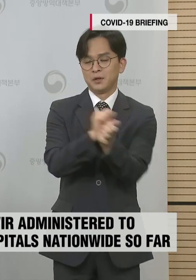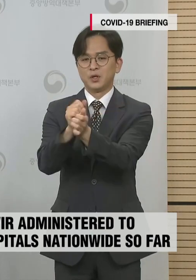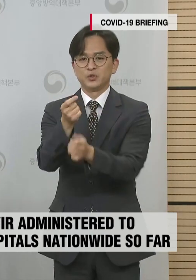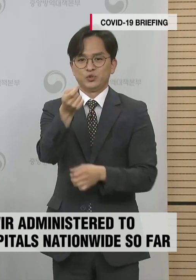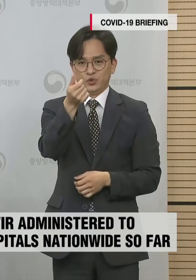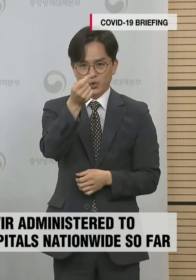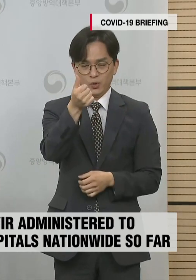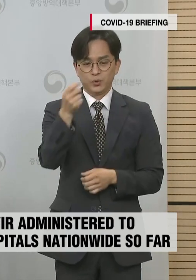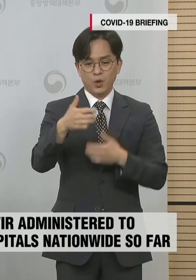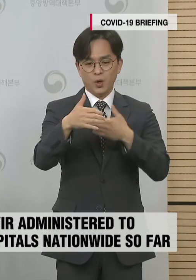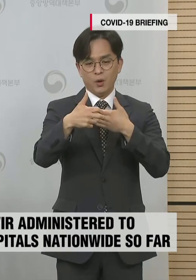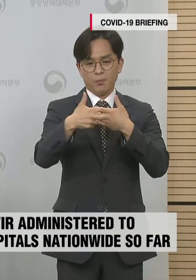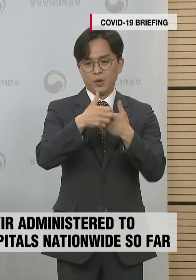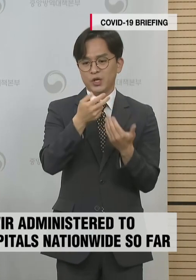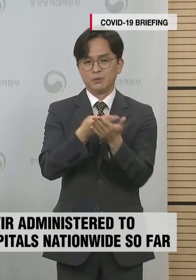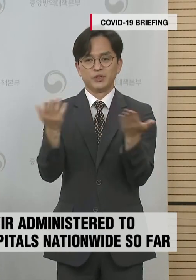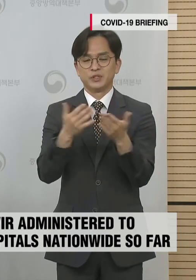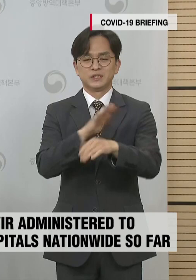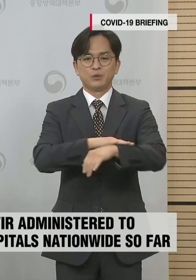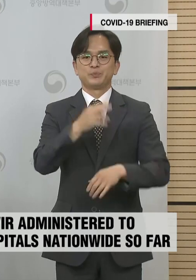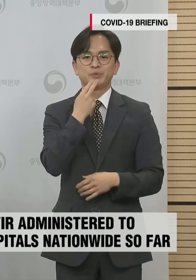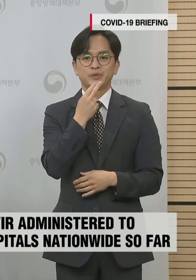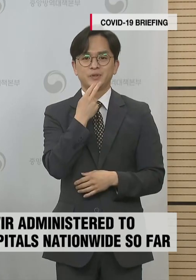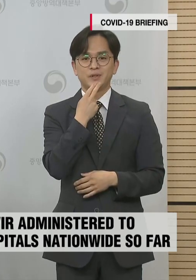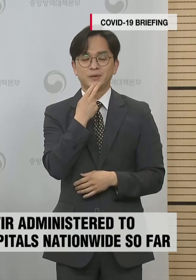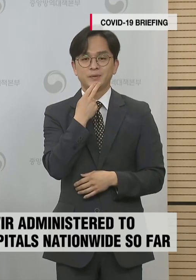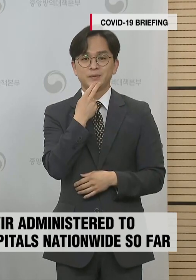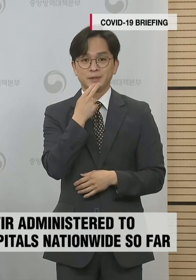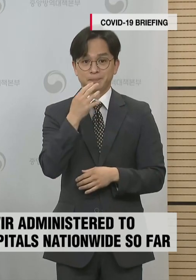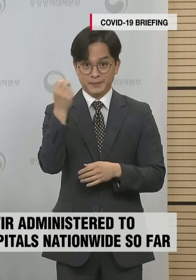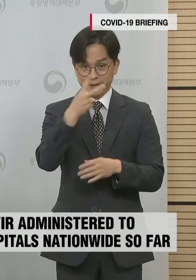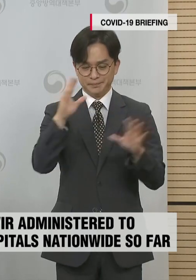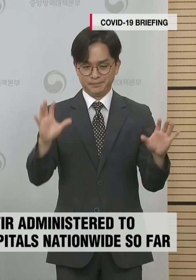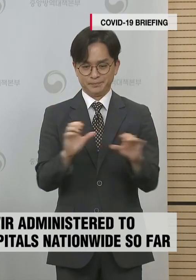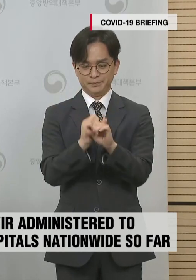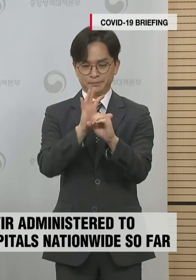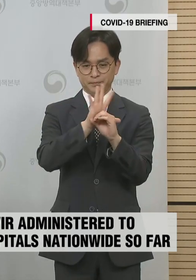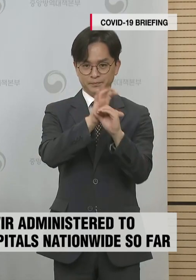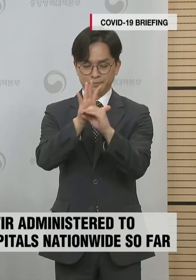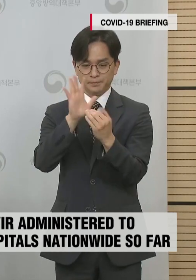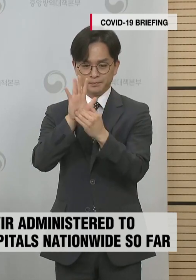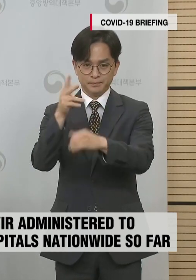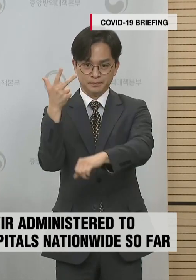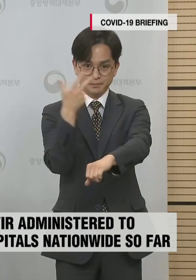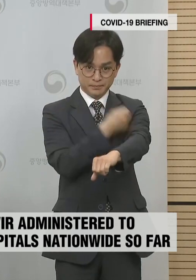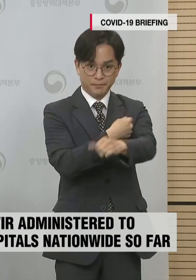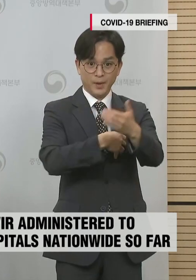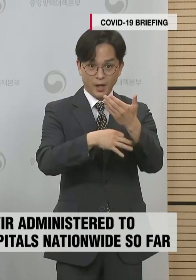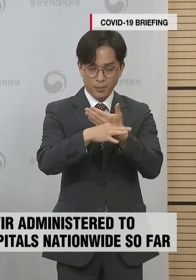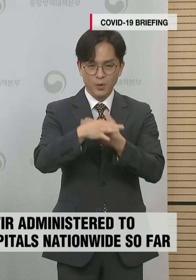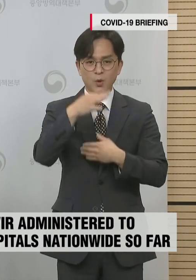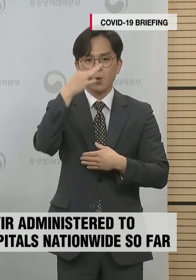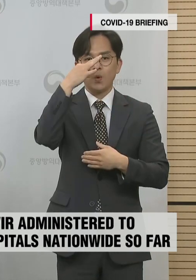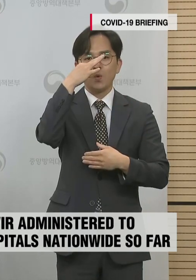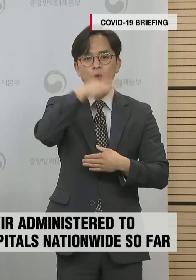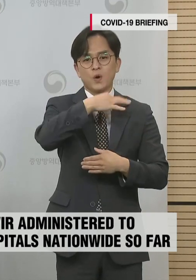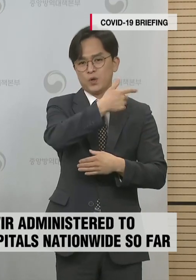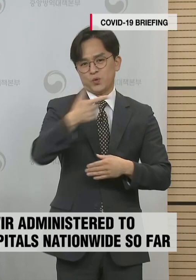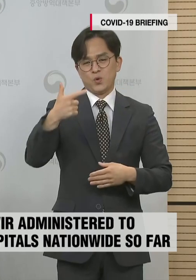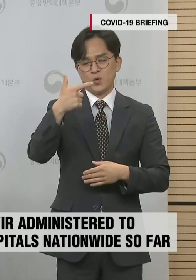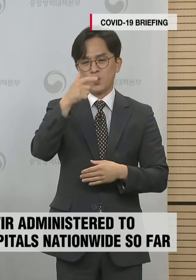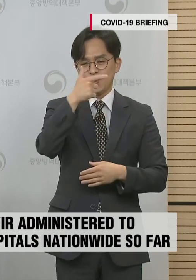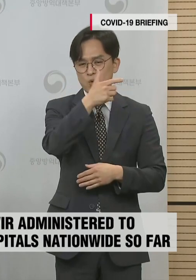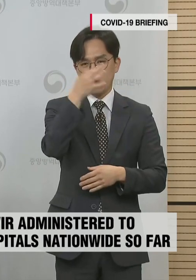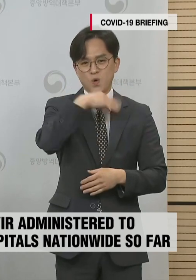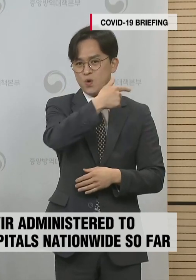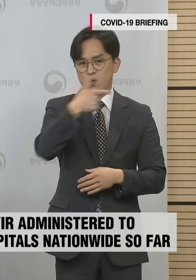pre-inoculation levels, you will also develop less symptoms, less severity in the symptoms, and this means that there are benefits